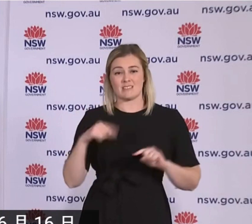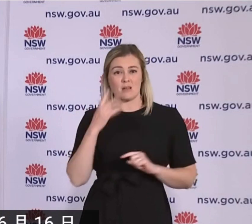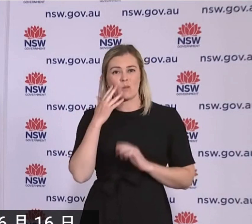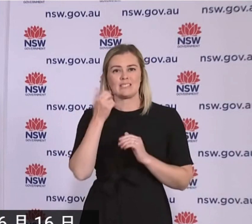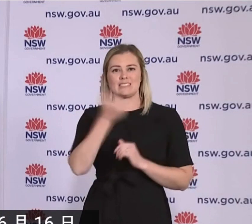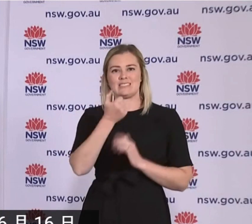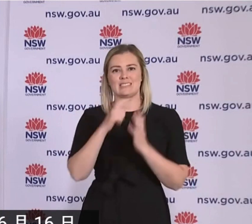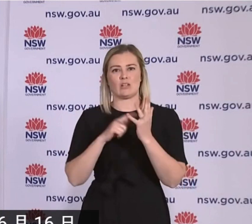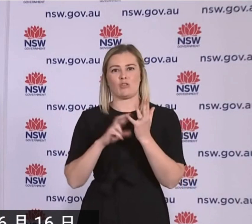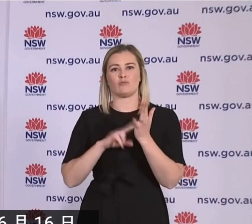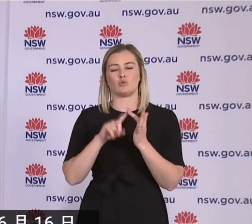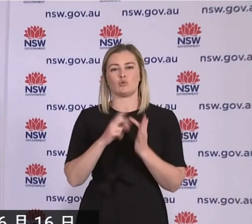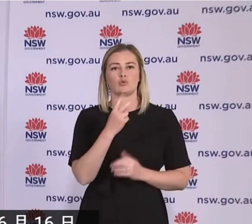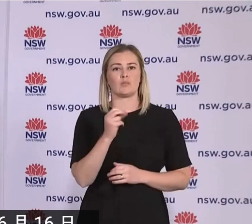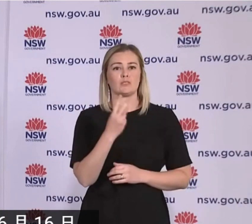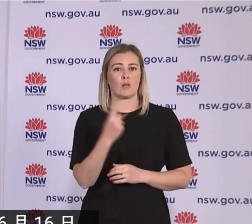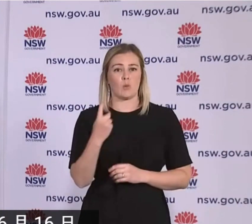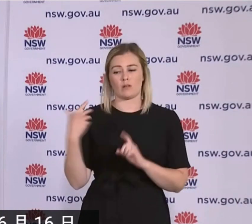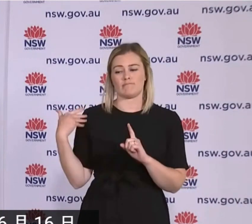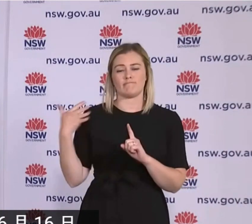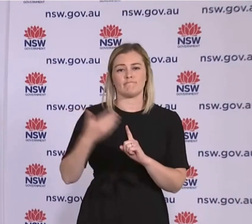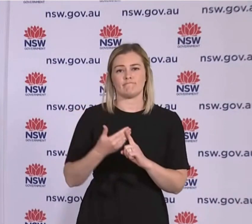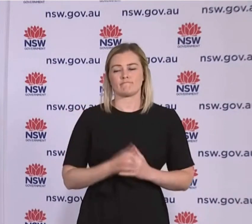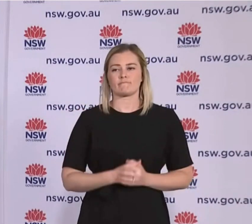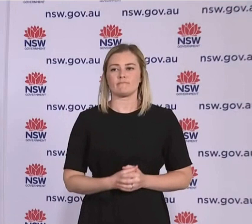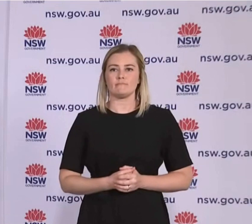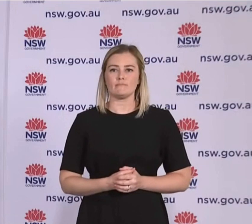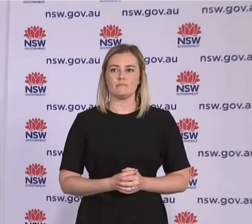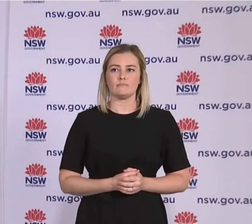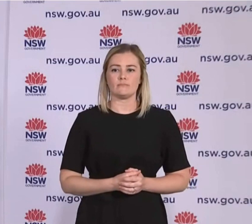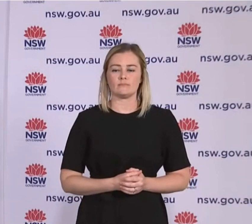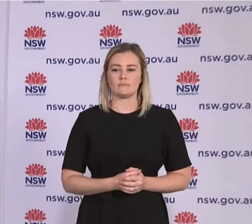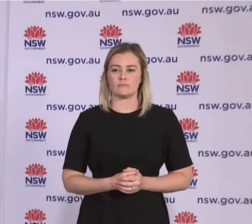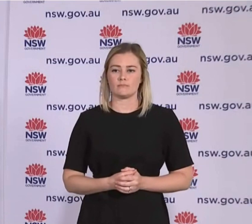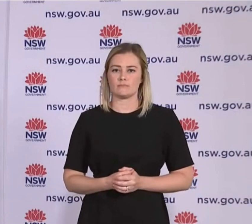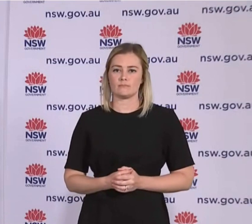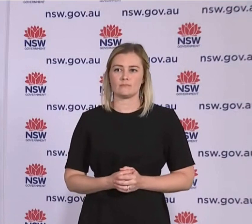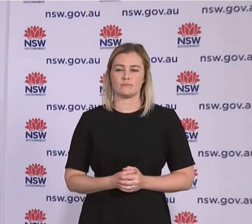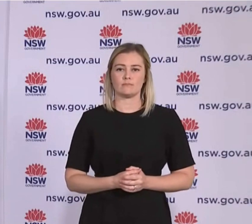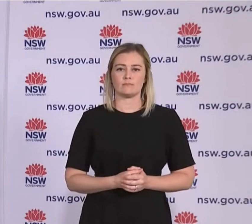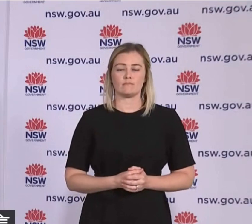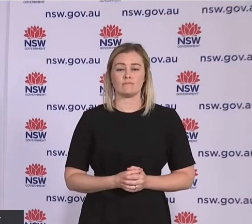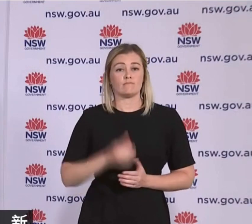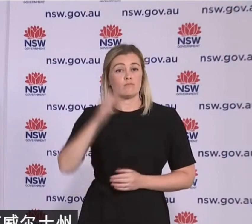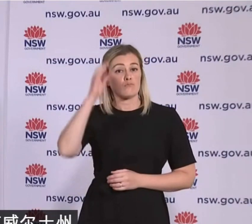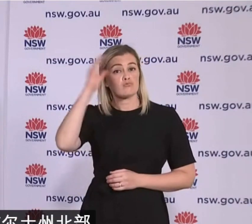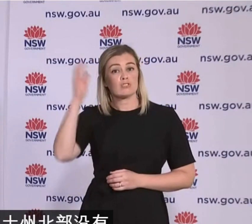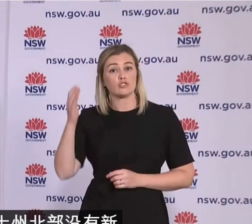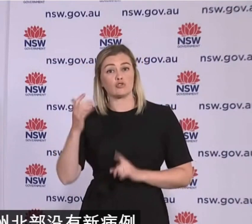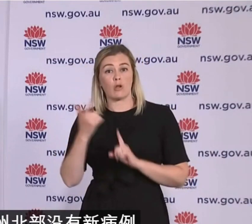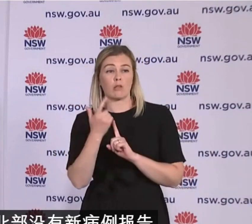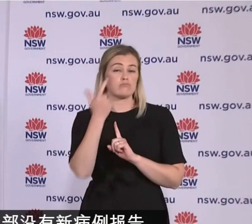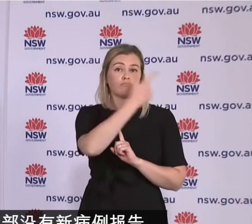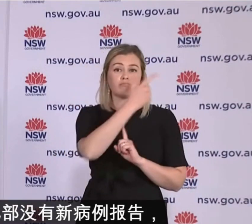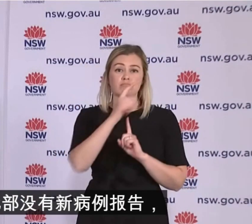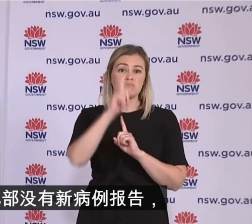June 2021. In terms of additional cases regionally, there have been no new cases